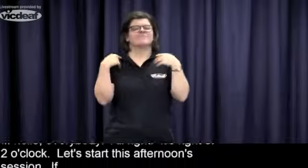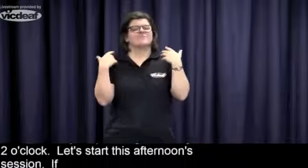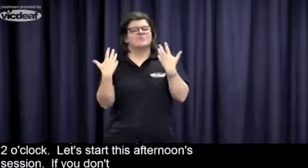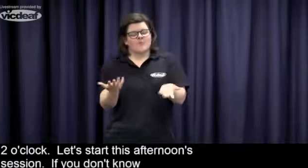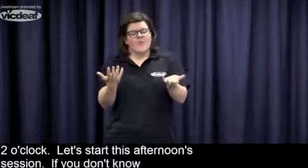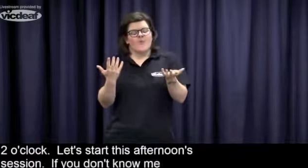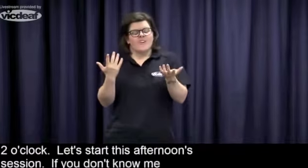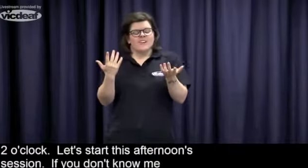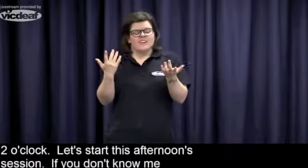Moody.